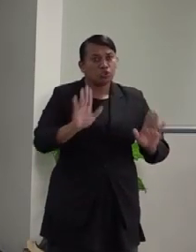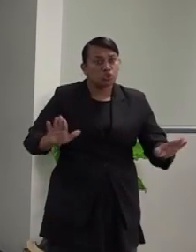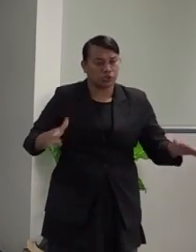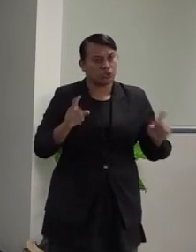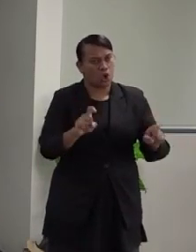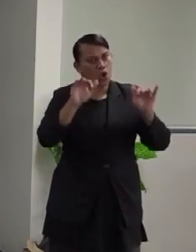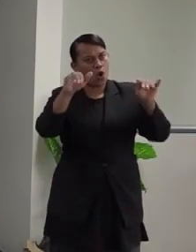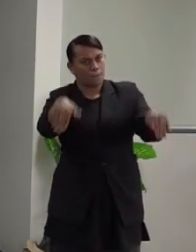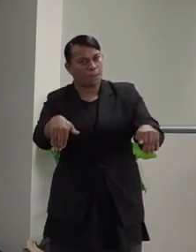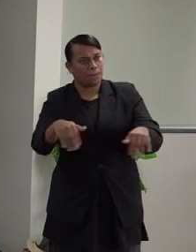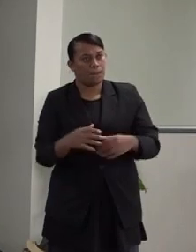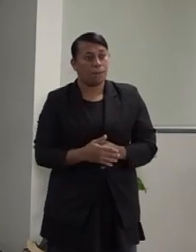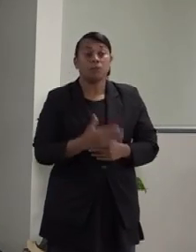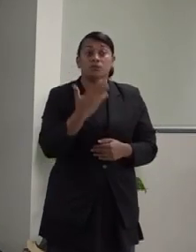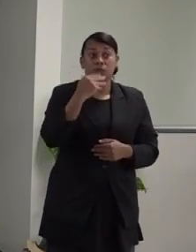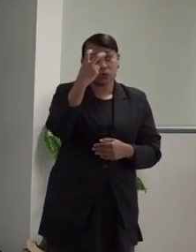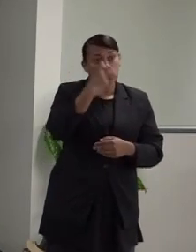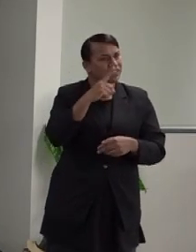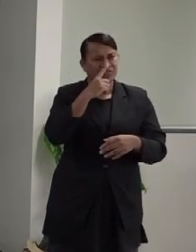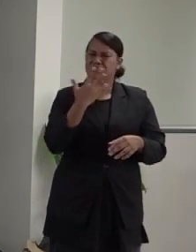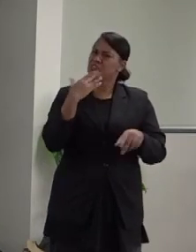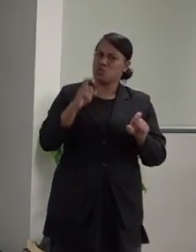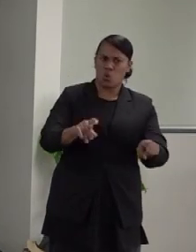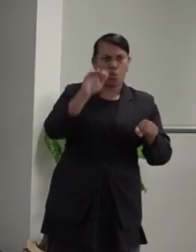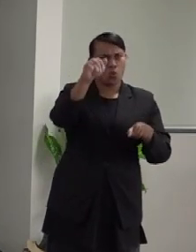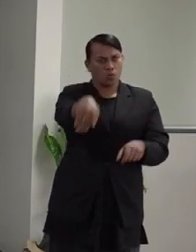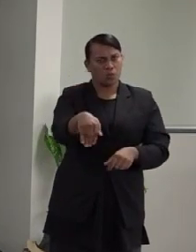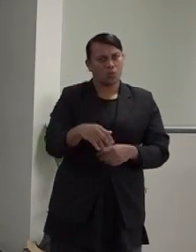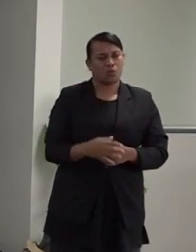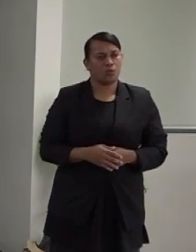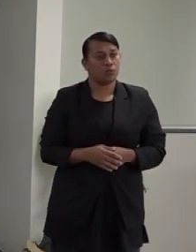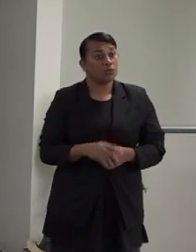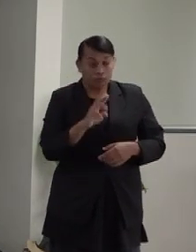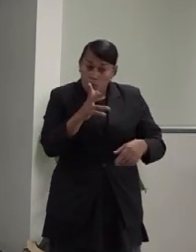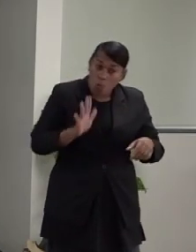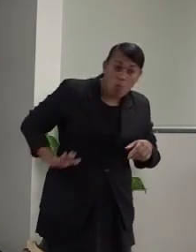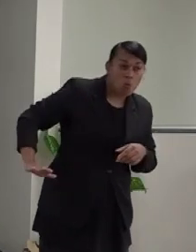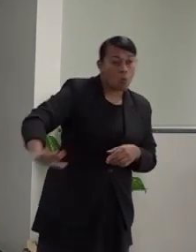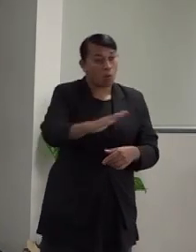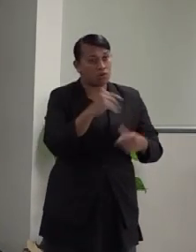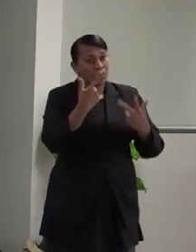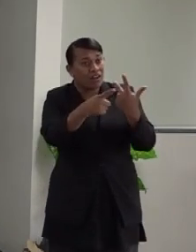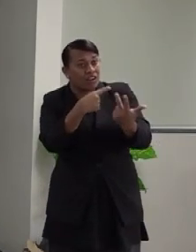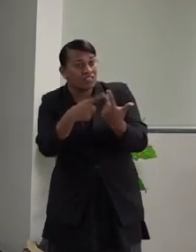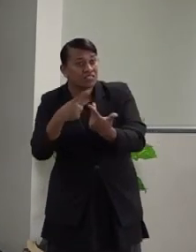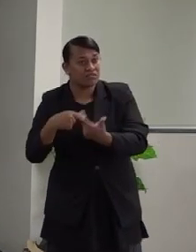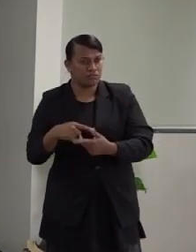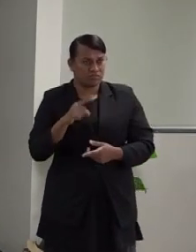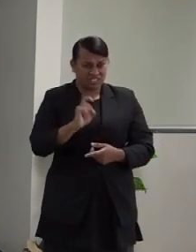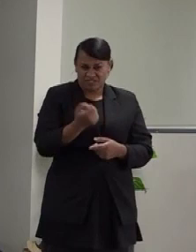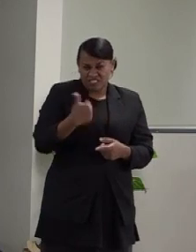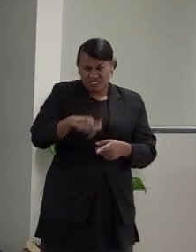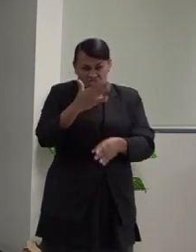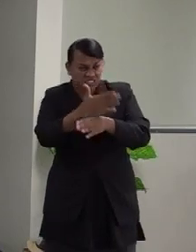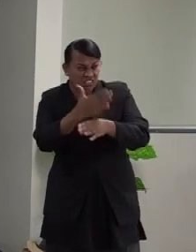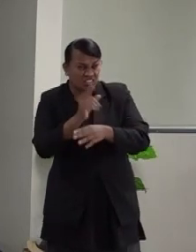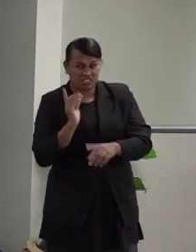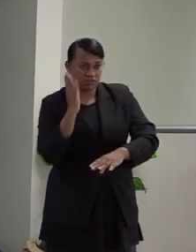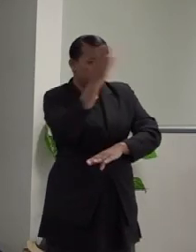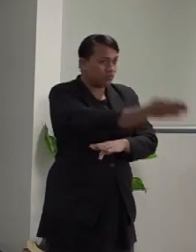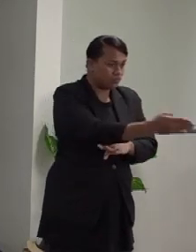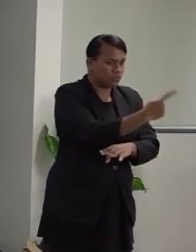The elderly should stay at home. For everyone else outside of going to work, buying food, medicine, essential